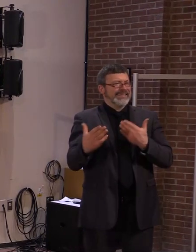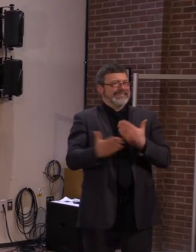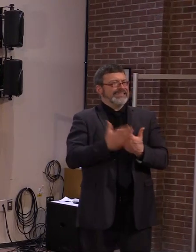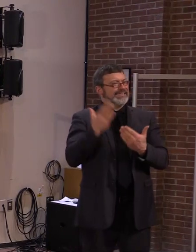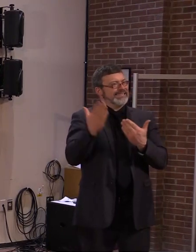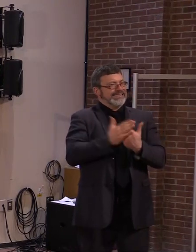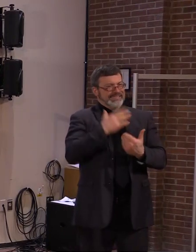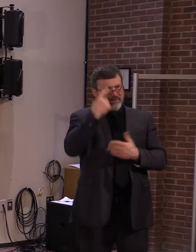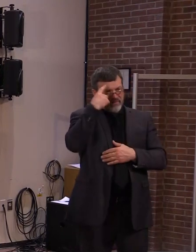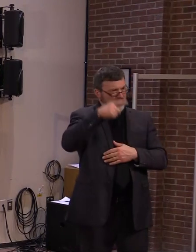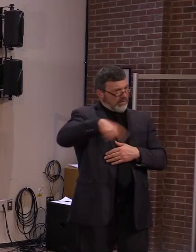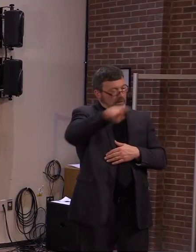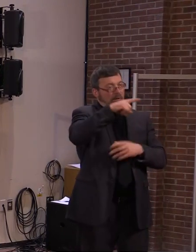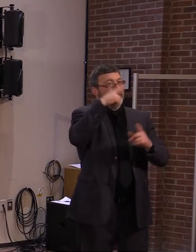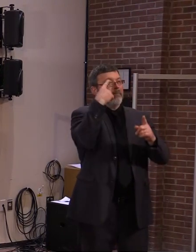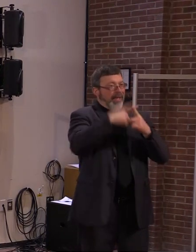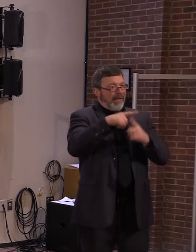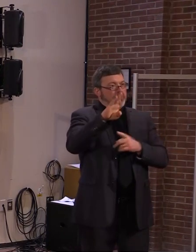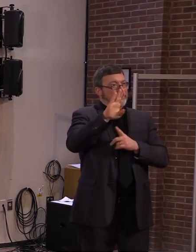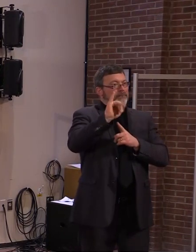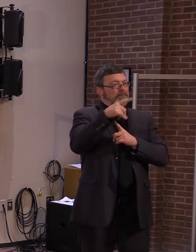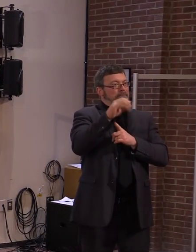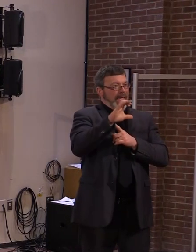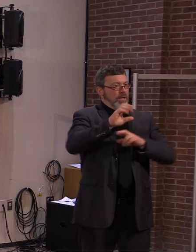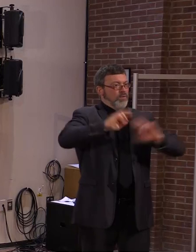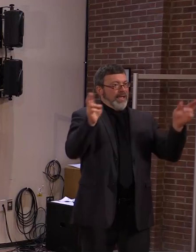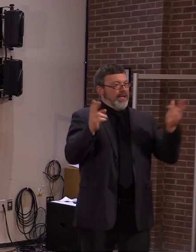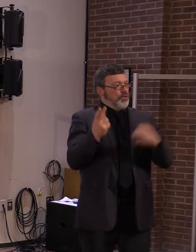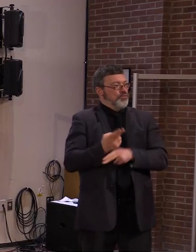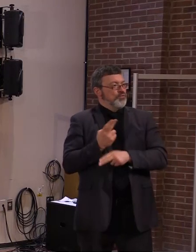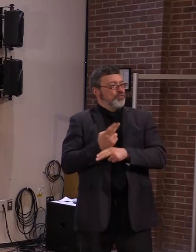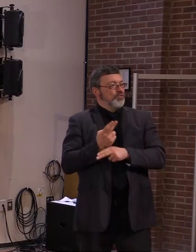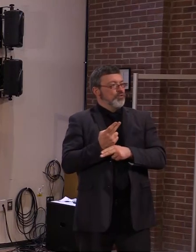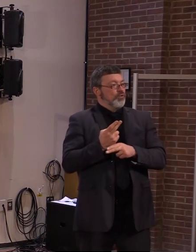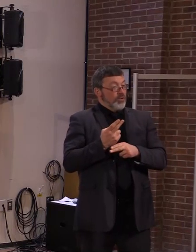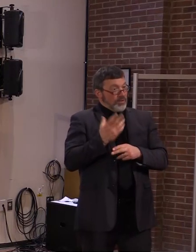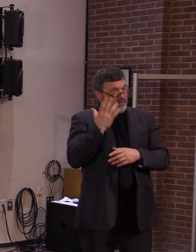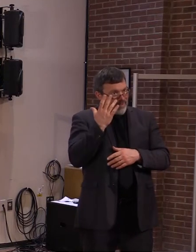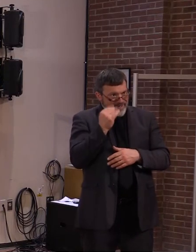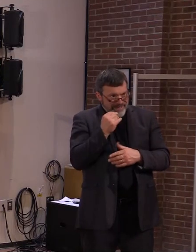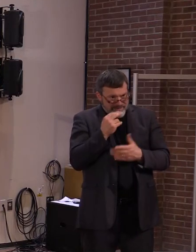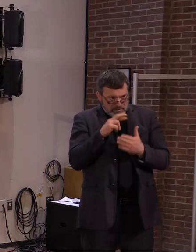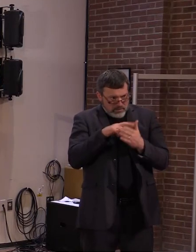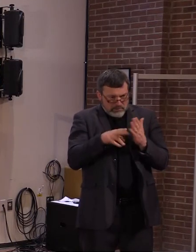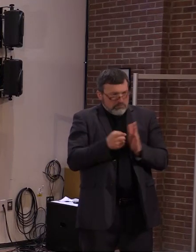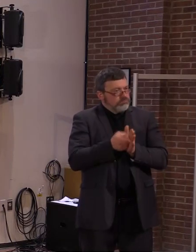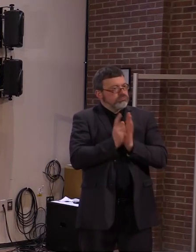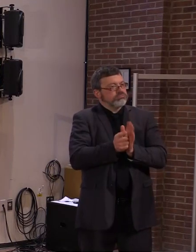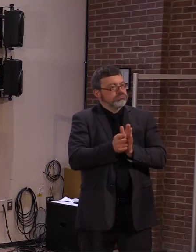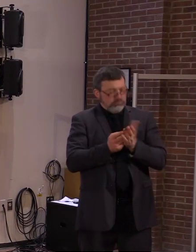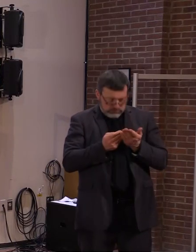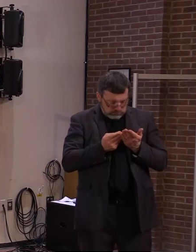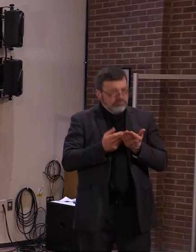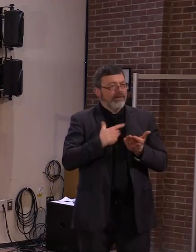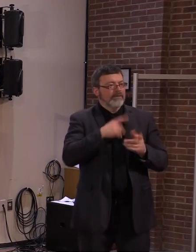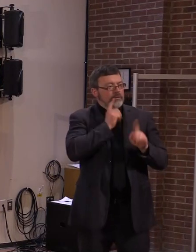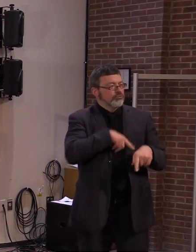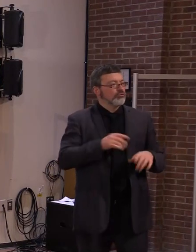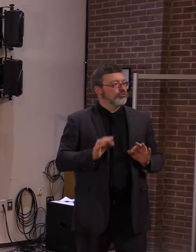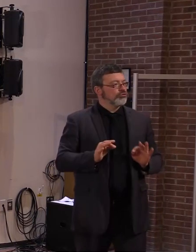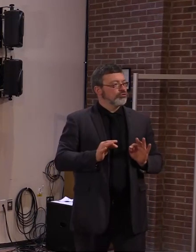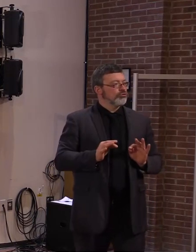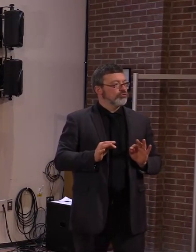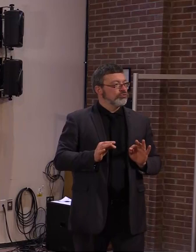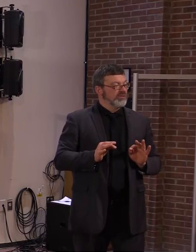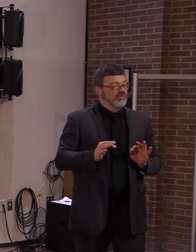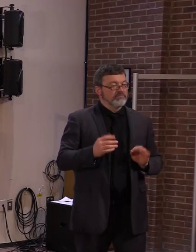more rapid results. I think, one of the things that we've learned in this pandemic, especially with something like Delta, the more rapid we